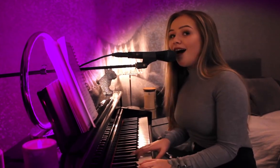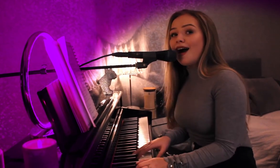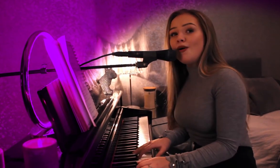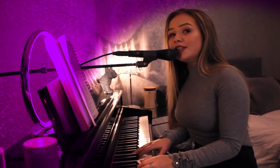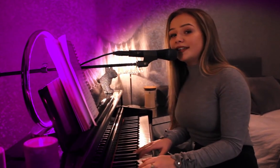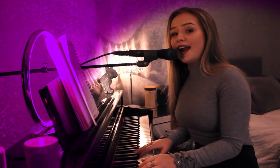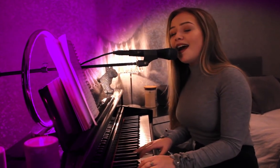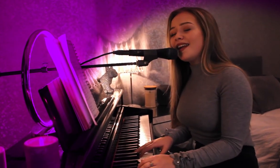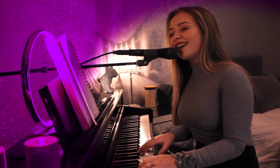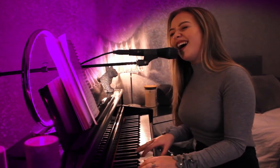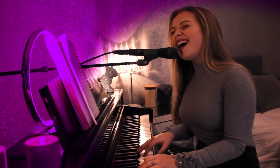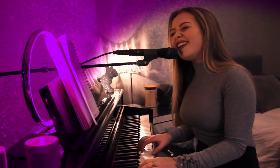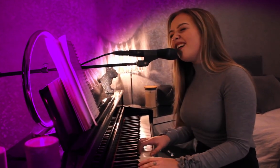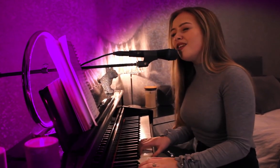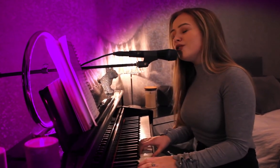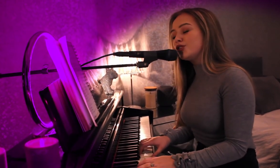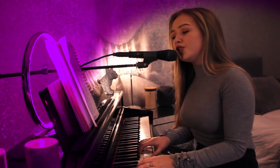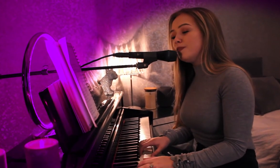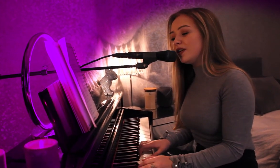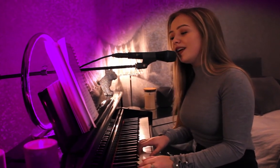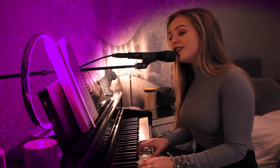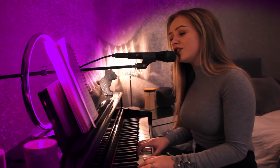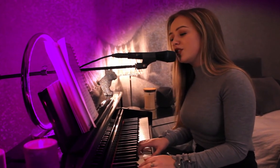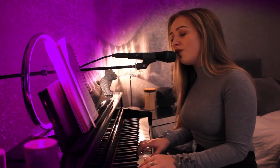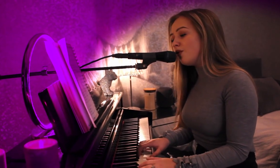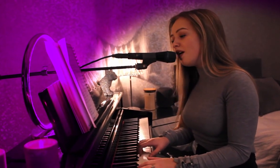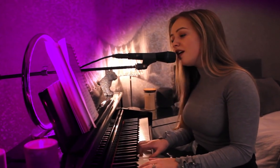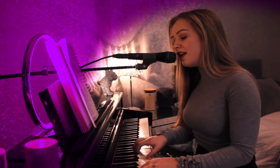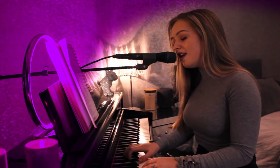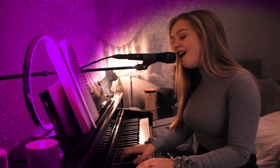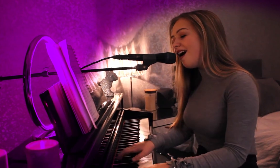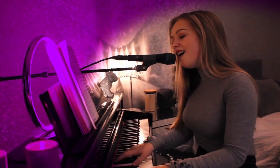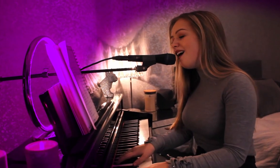i was getting kind of used to being someone you